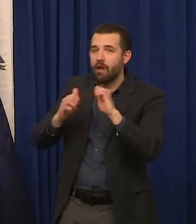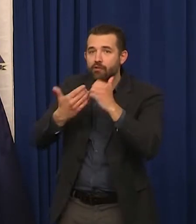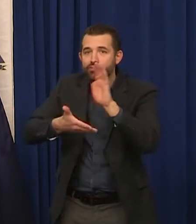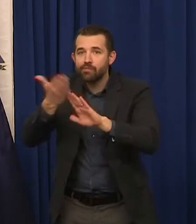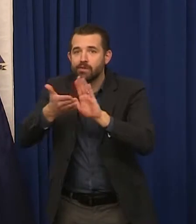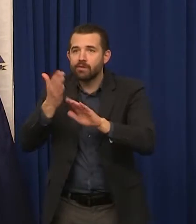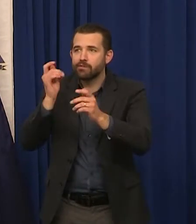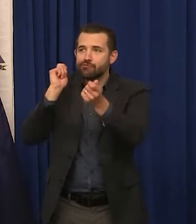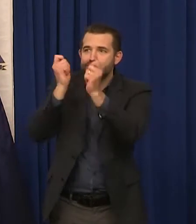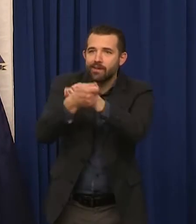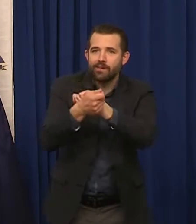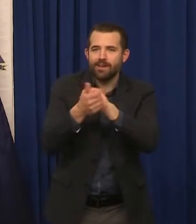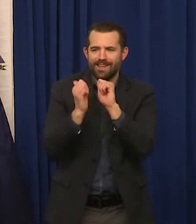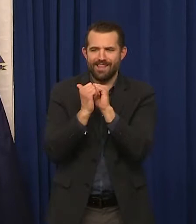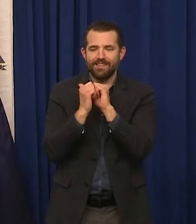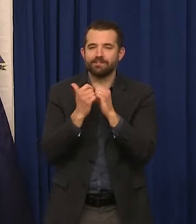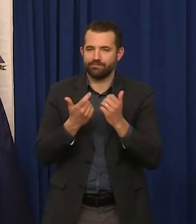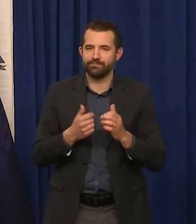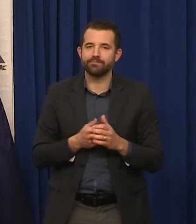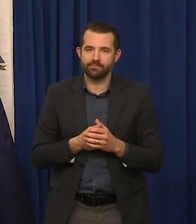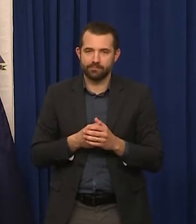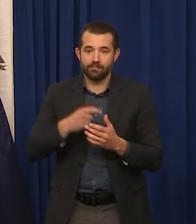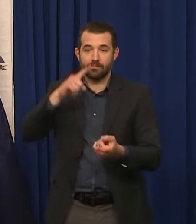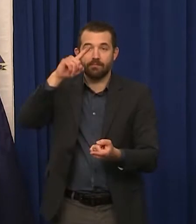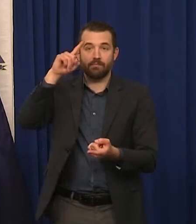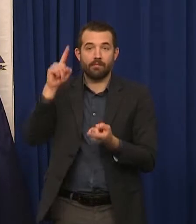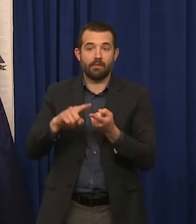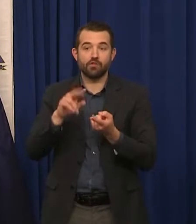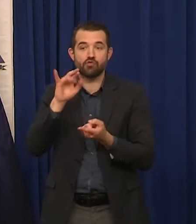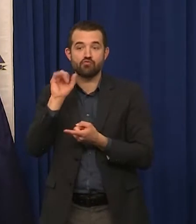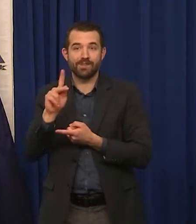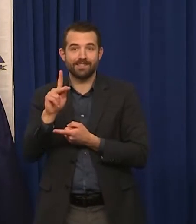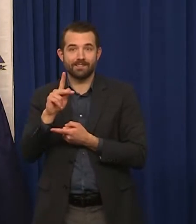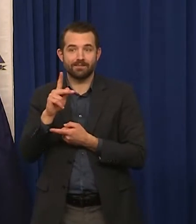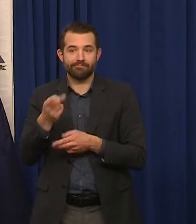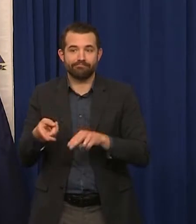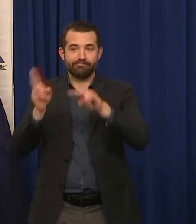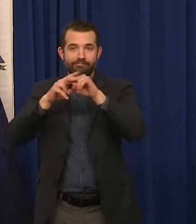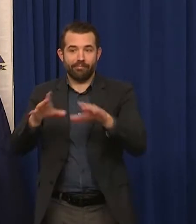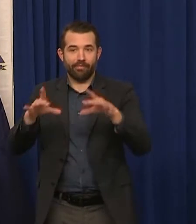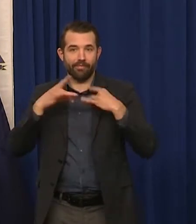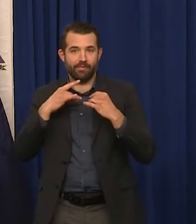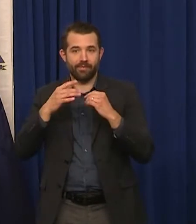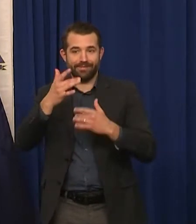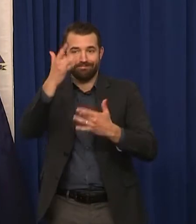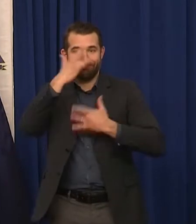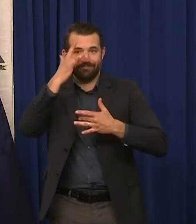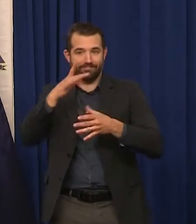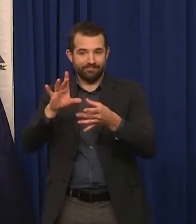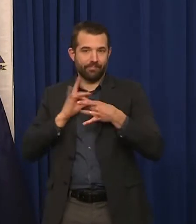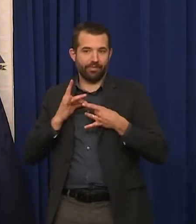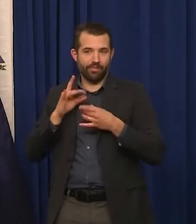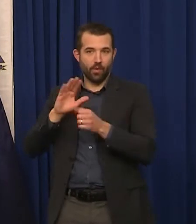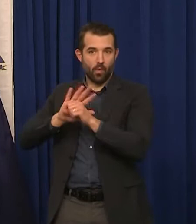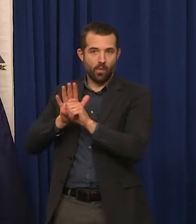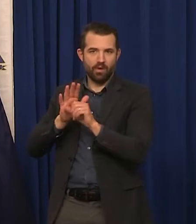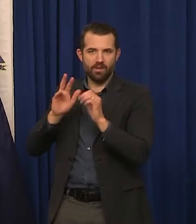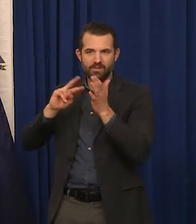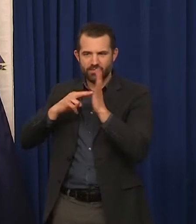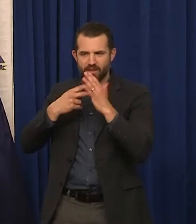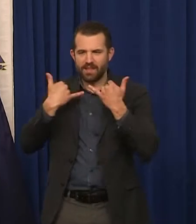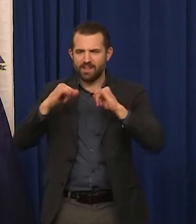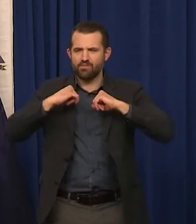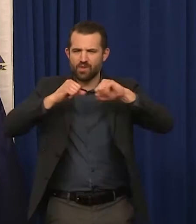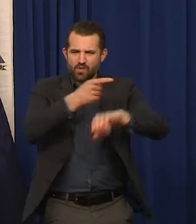to minimize the risk of COVID-19. And the healthcare system across Maine is still continuing